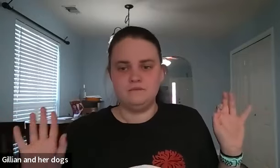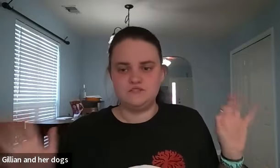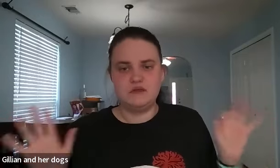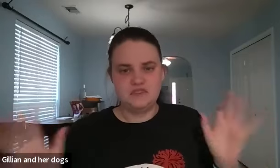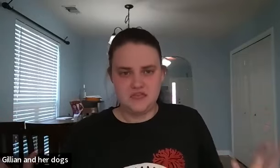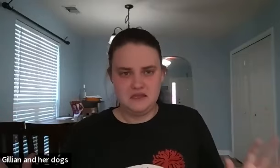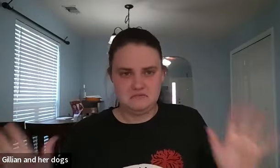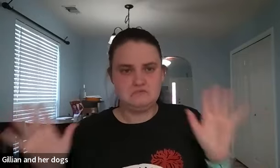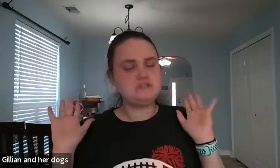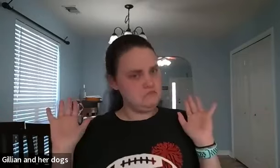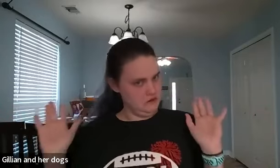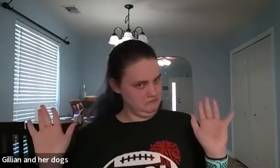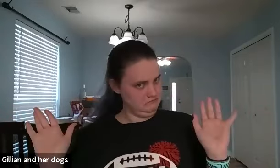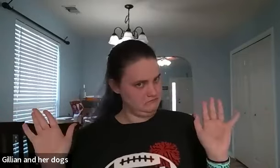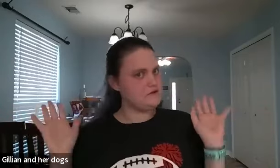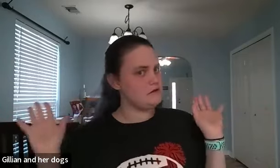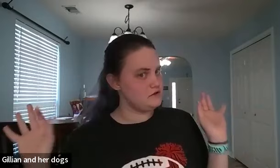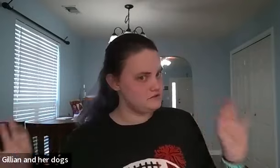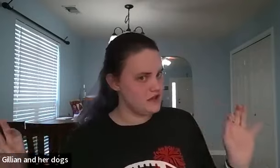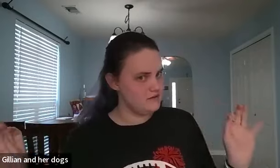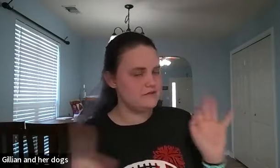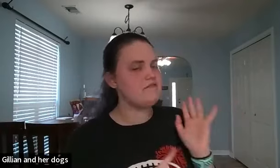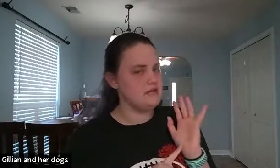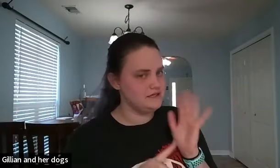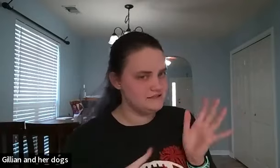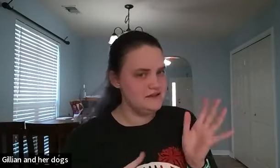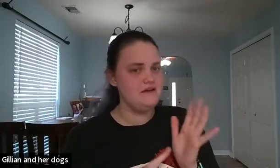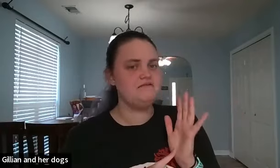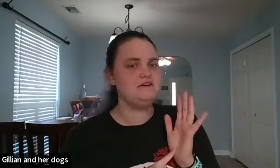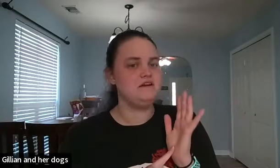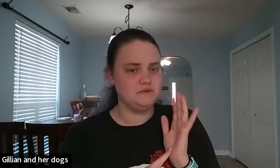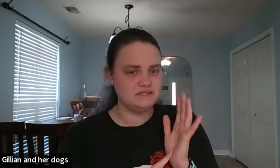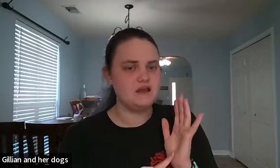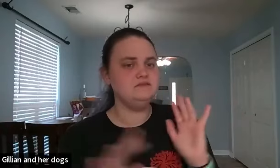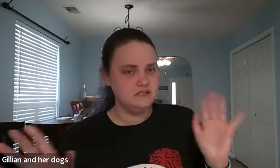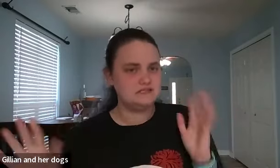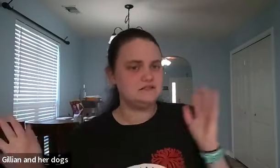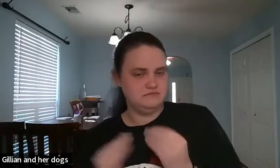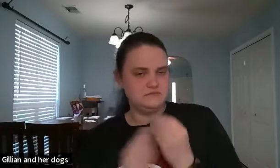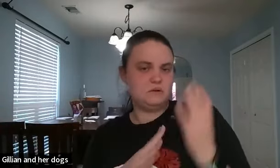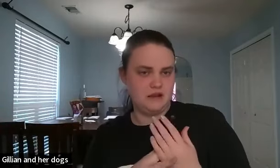So I think we'll stop there. If y'all are good with that, it's 5 minutes. Figure everyone's kind of spring break.